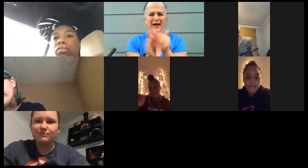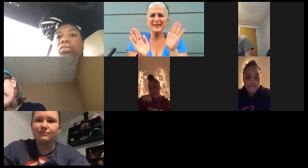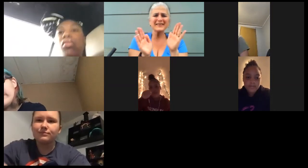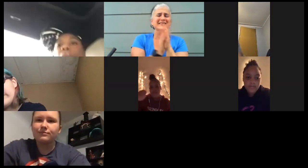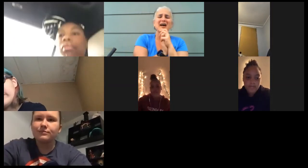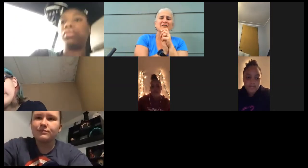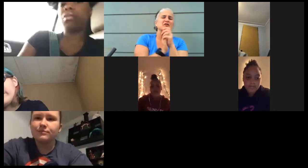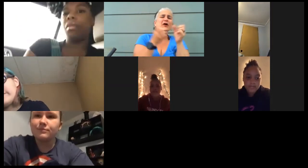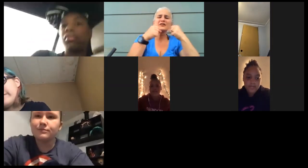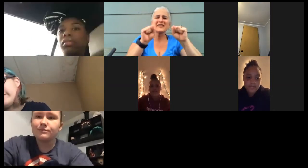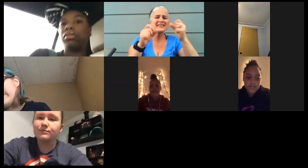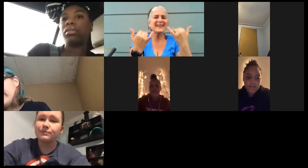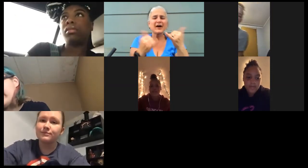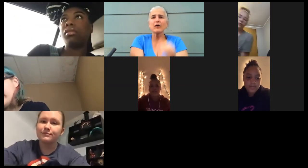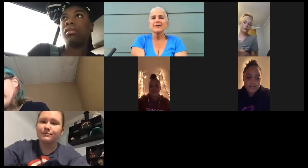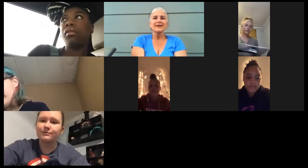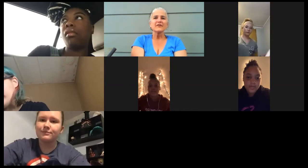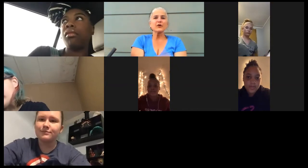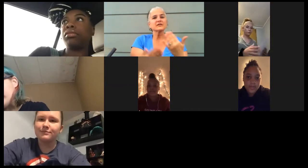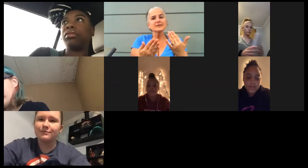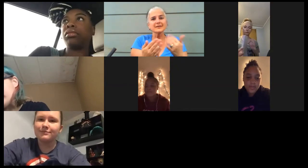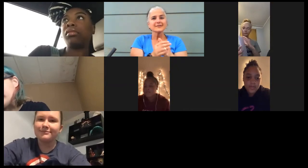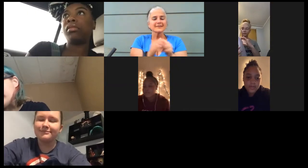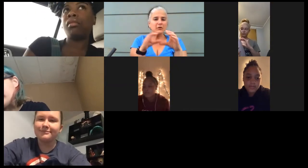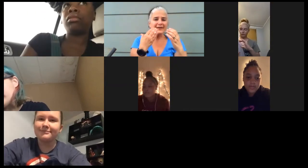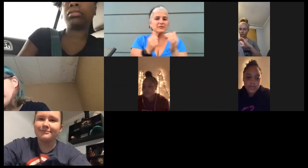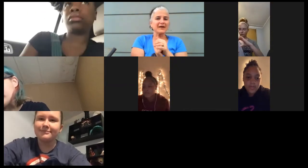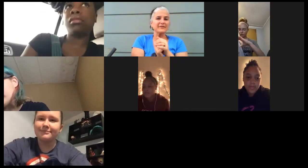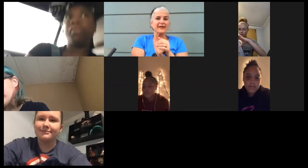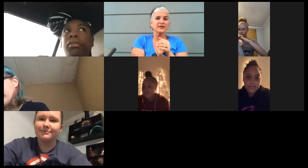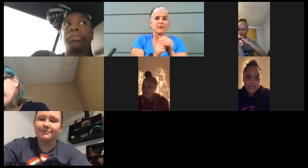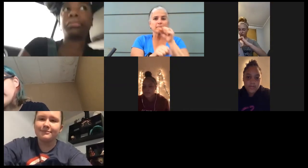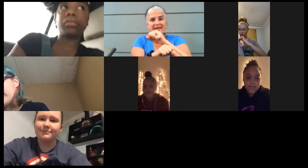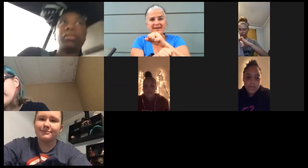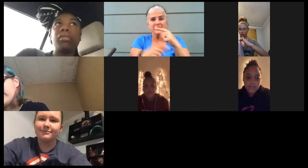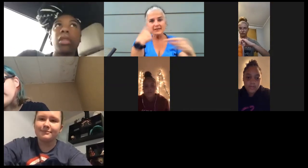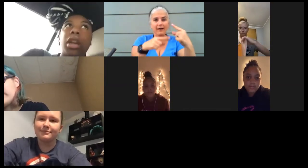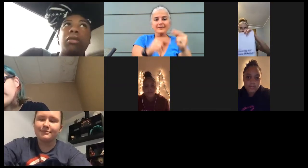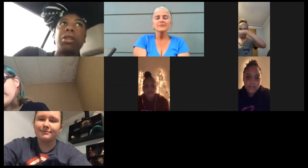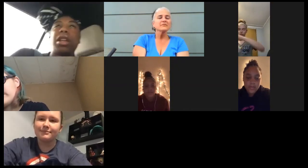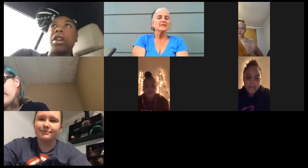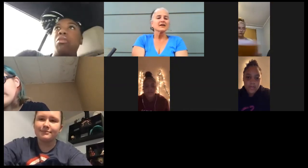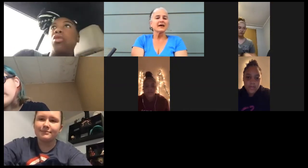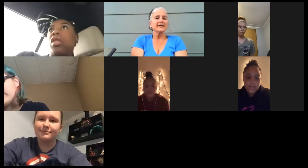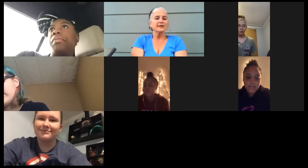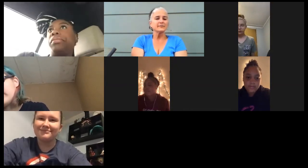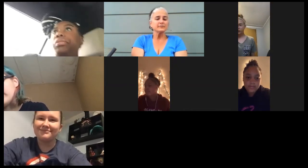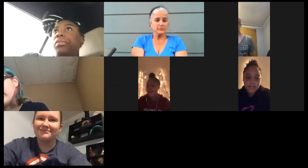Good. So you're all just signing now versus the classes where I have to make everybody sign.